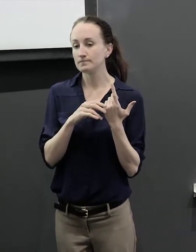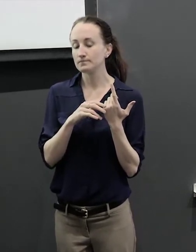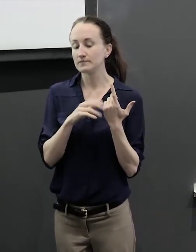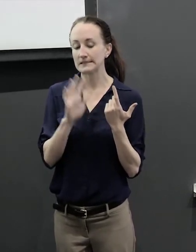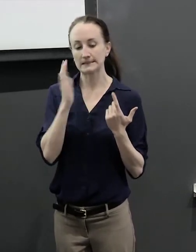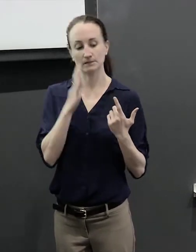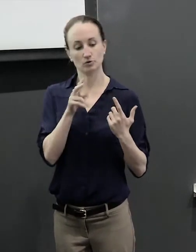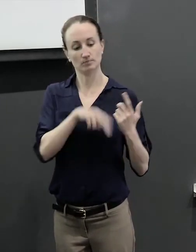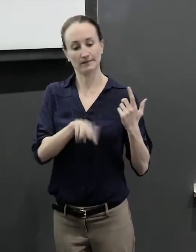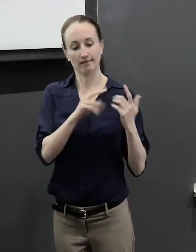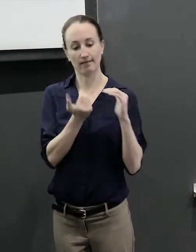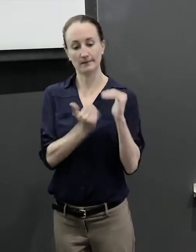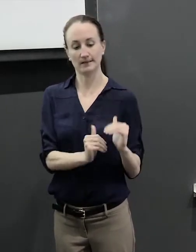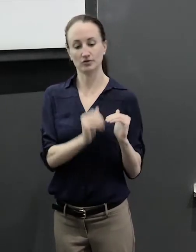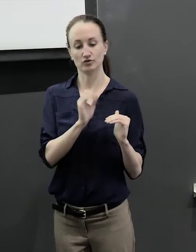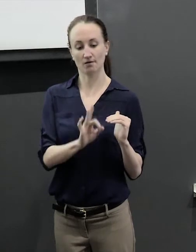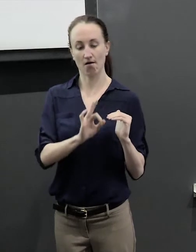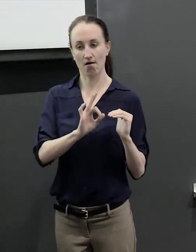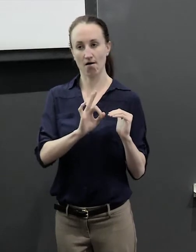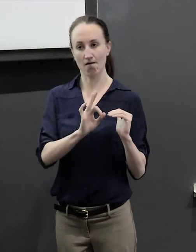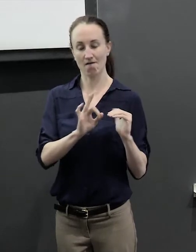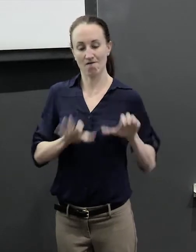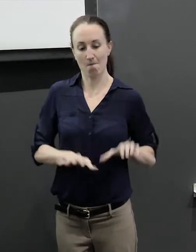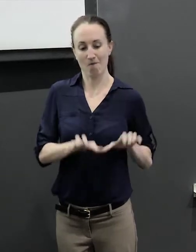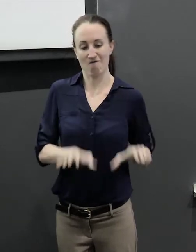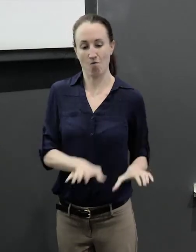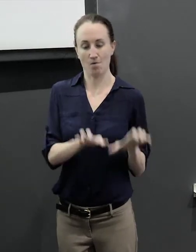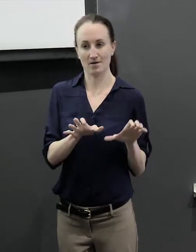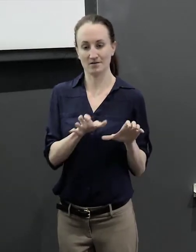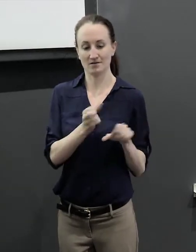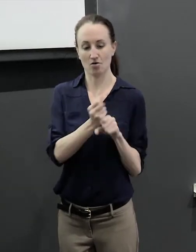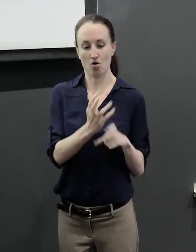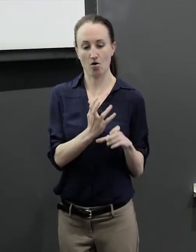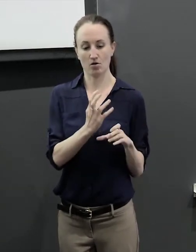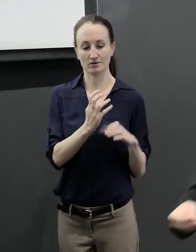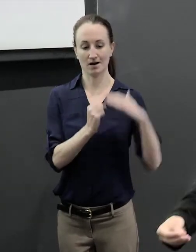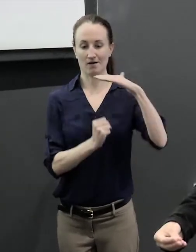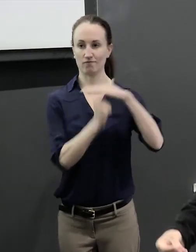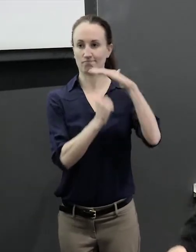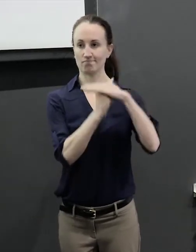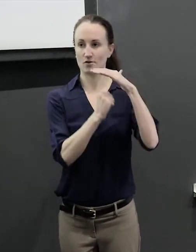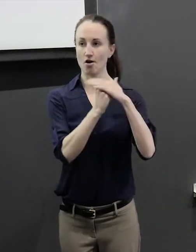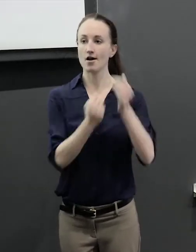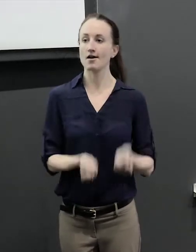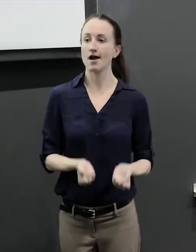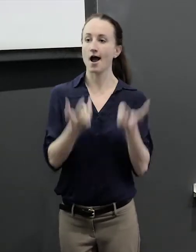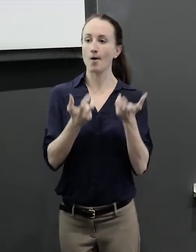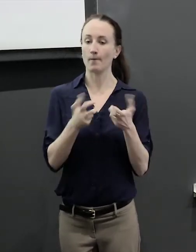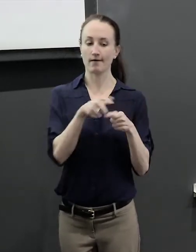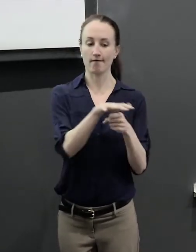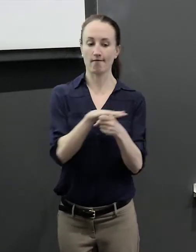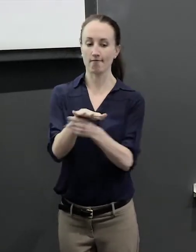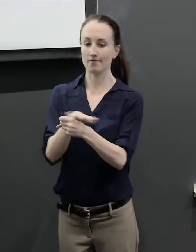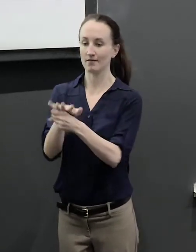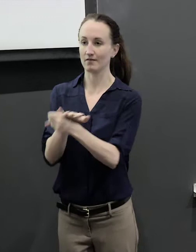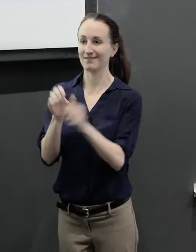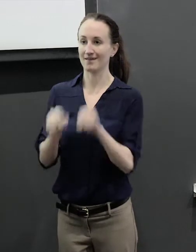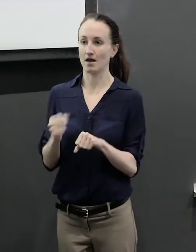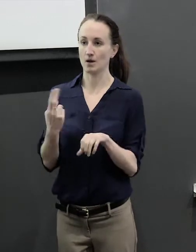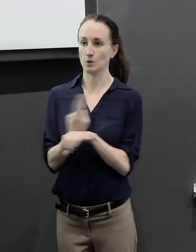limitations of performance that put an upper bound on the number of loci that you can use